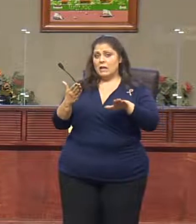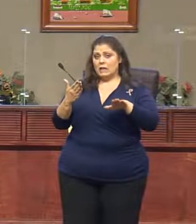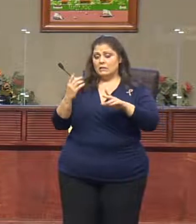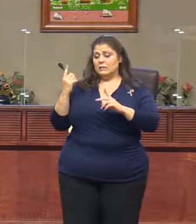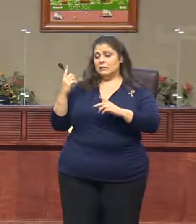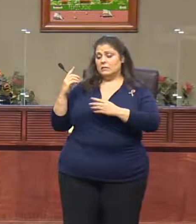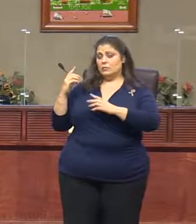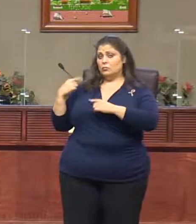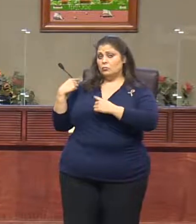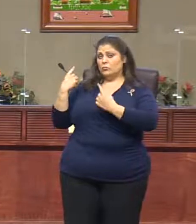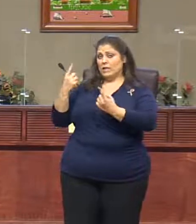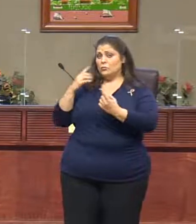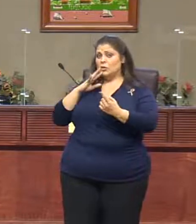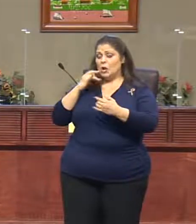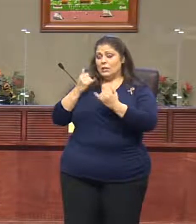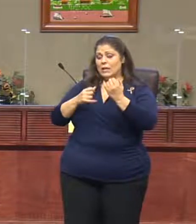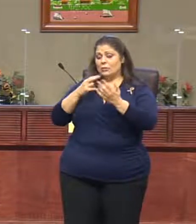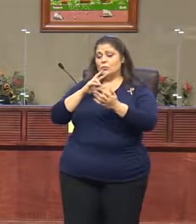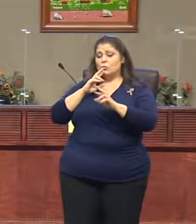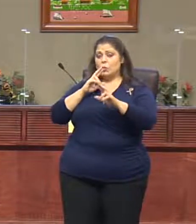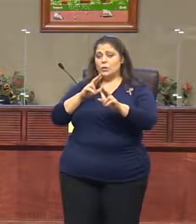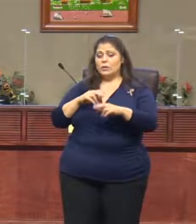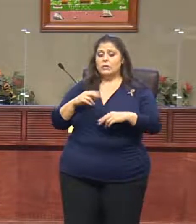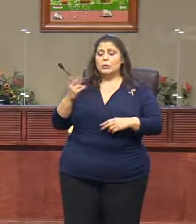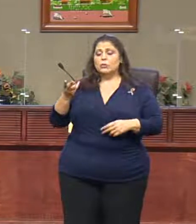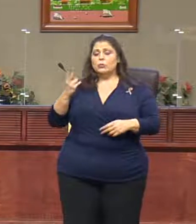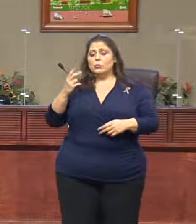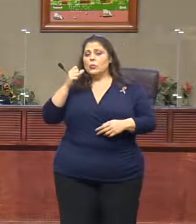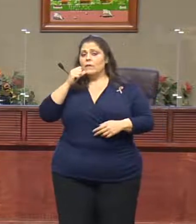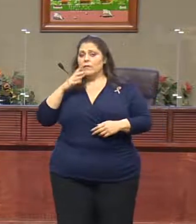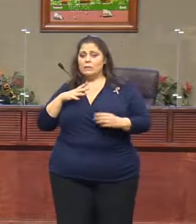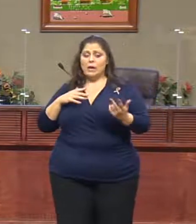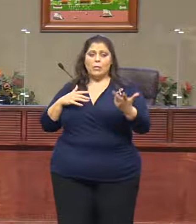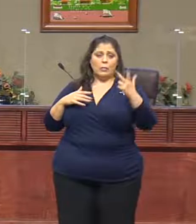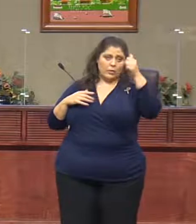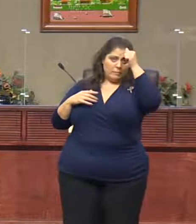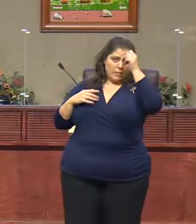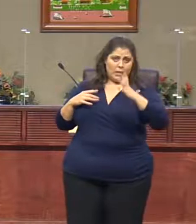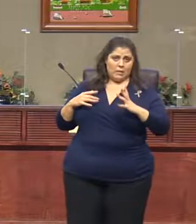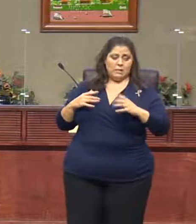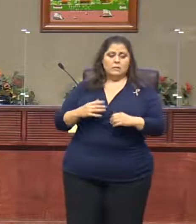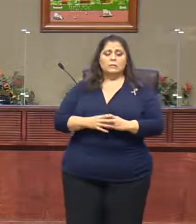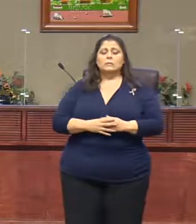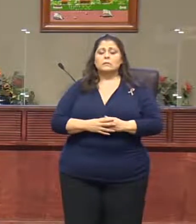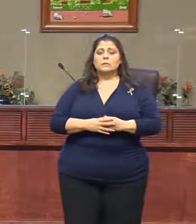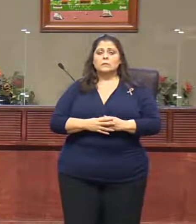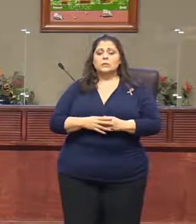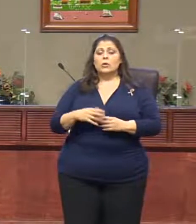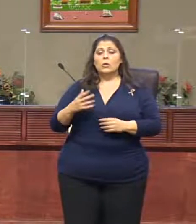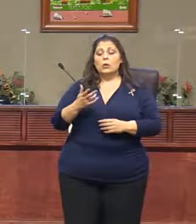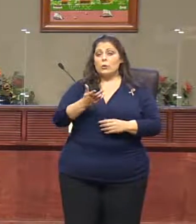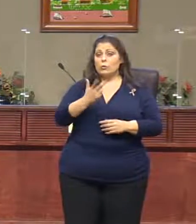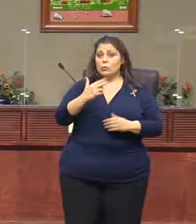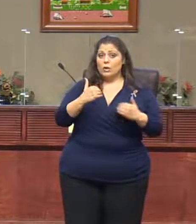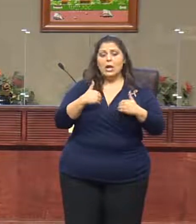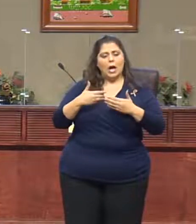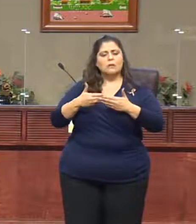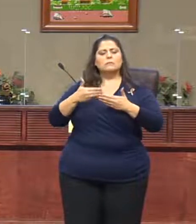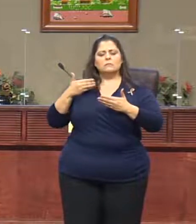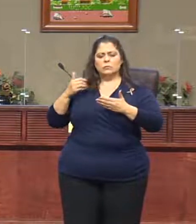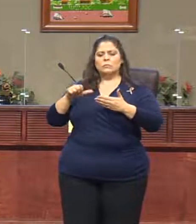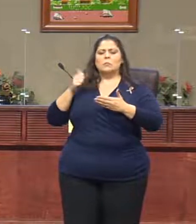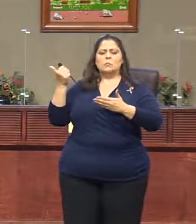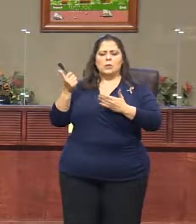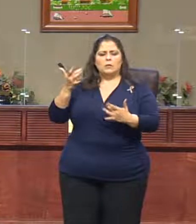to you last. 2 female, 3 male, and 3 had pre-existing